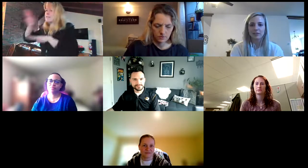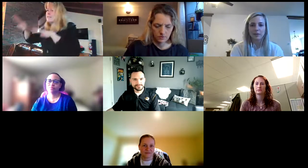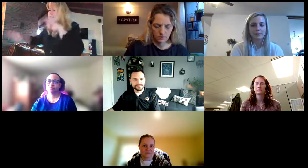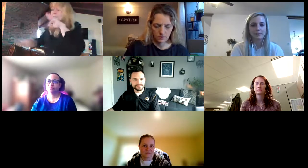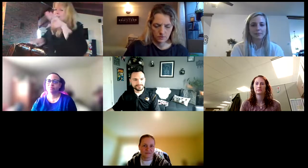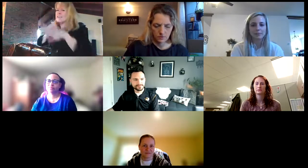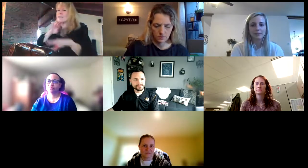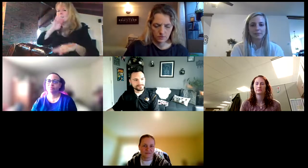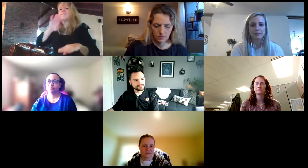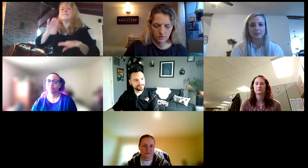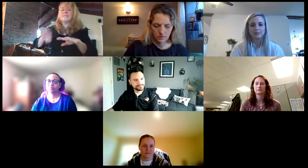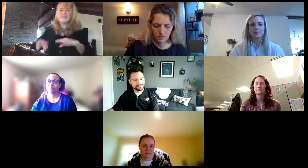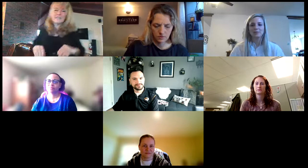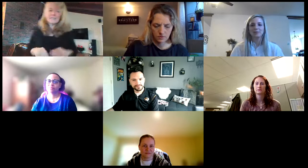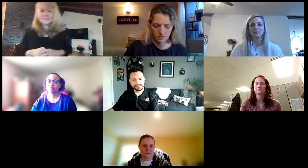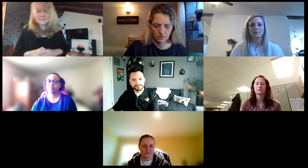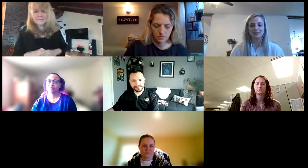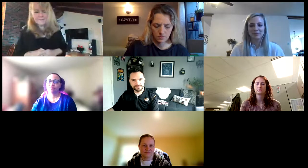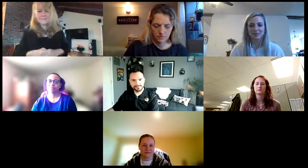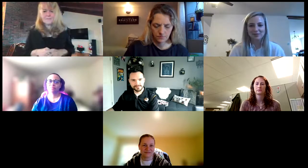Frustrating. This is like, ugh.